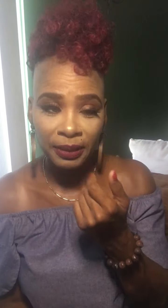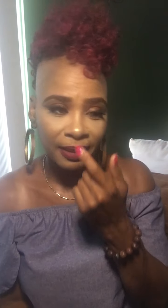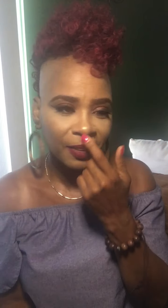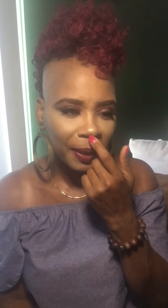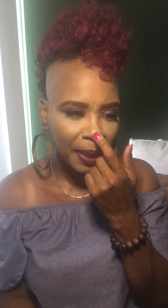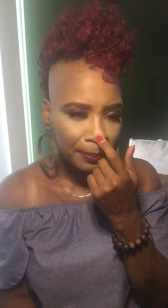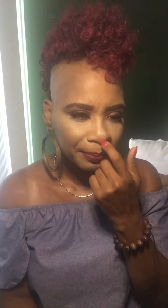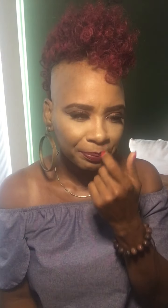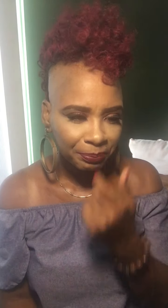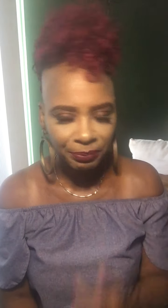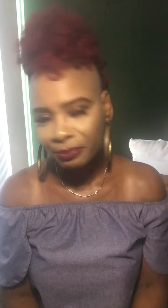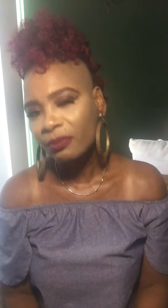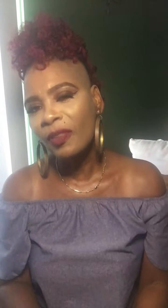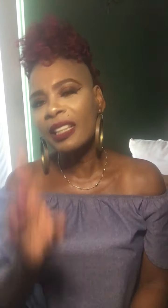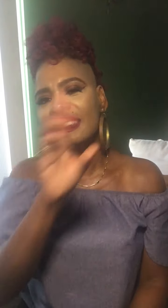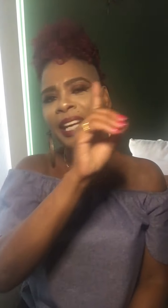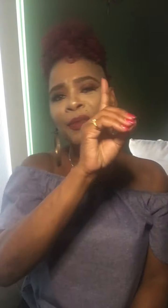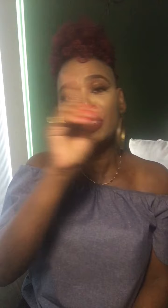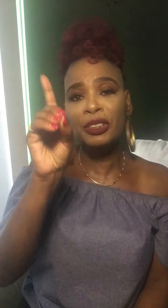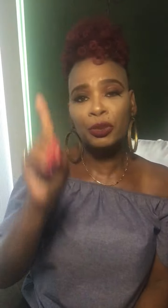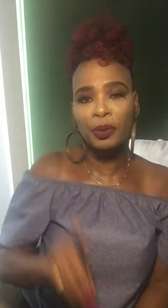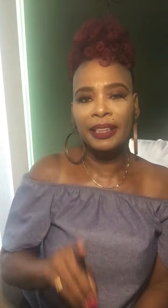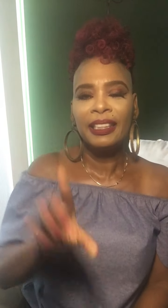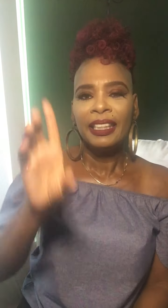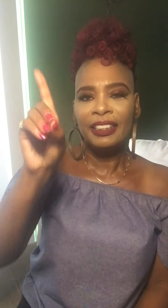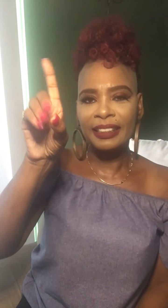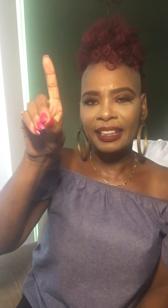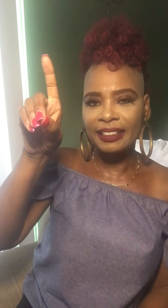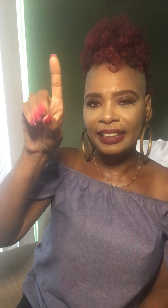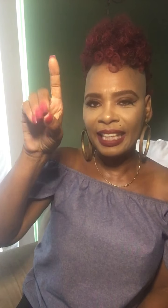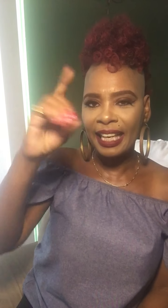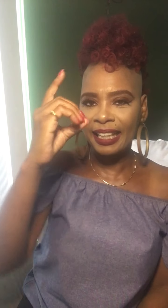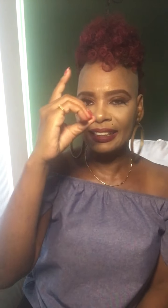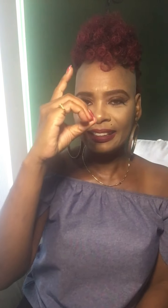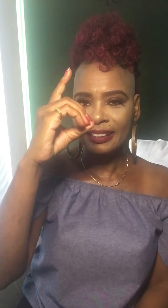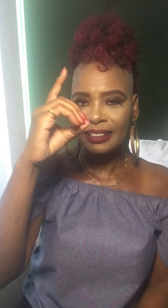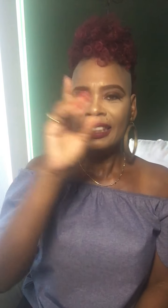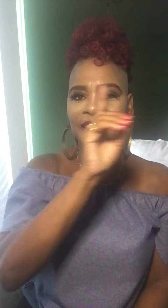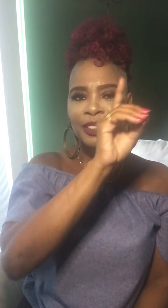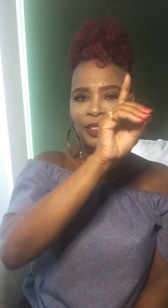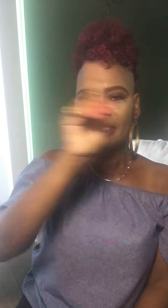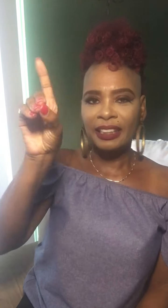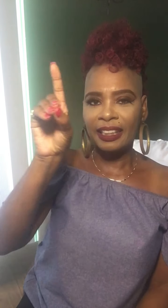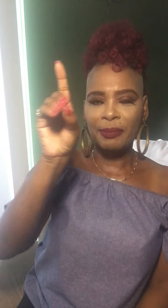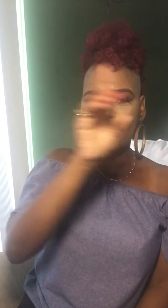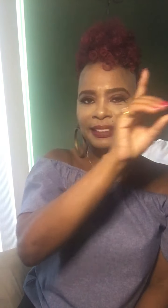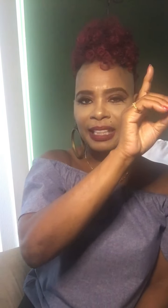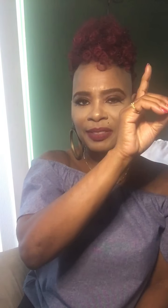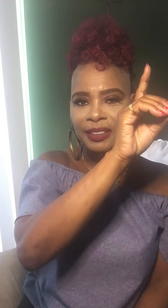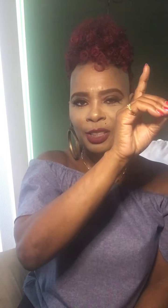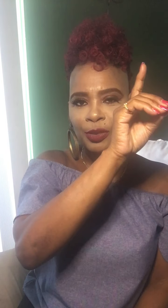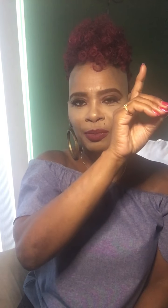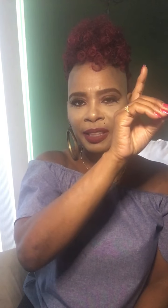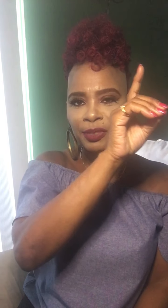there, okay? The sign for Detroit. You take your D hand and make a 7 from left to